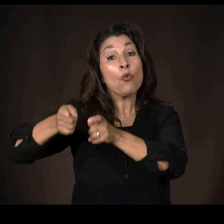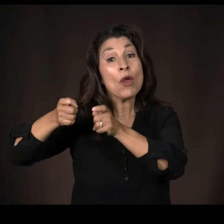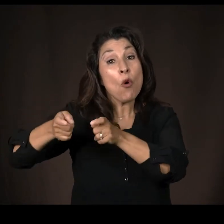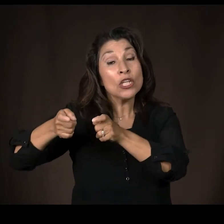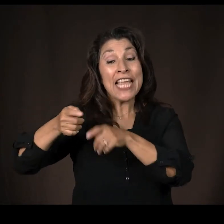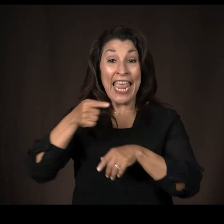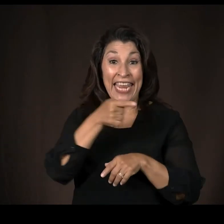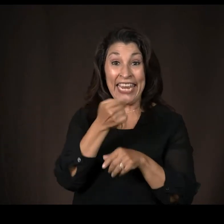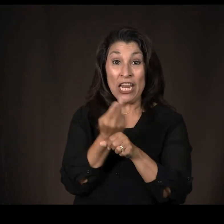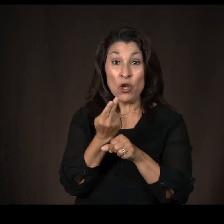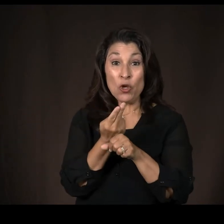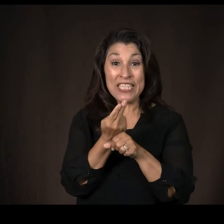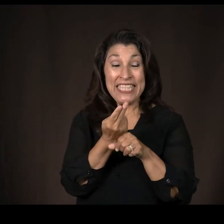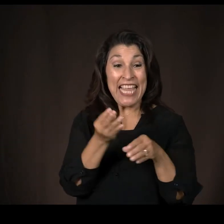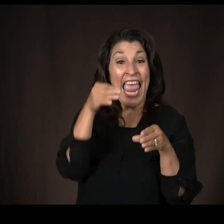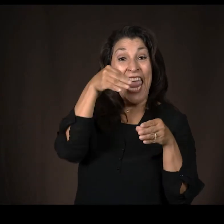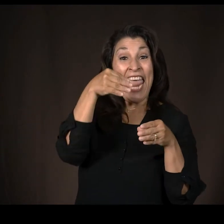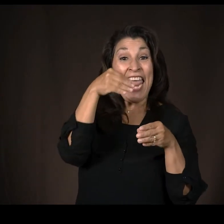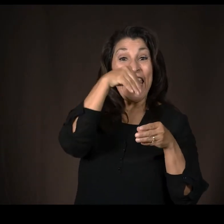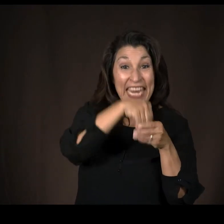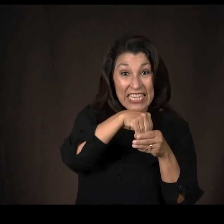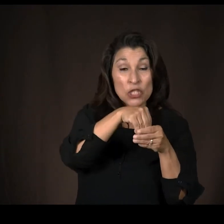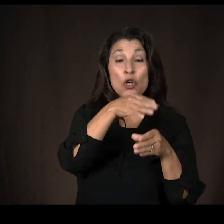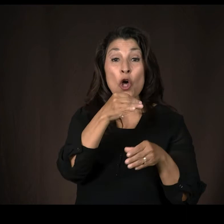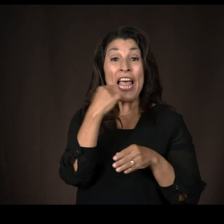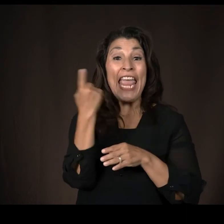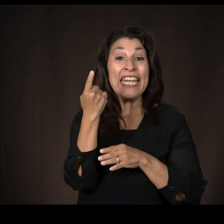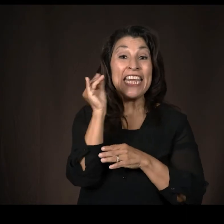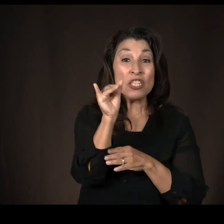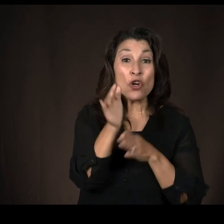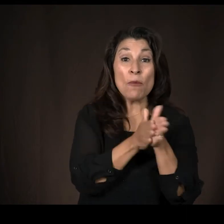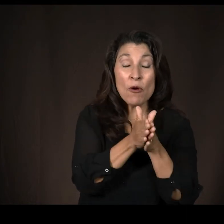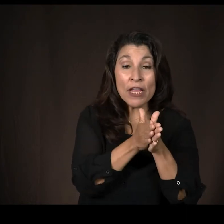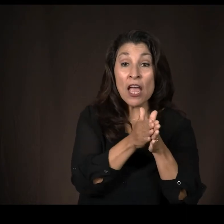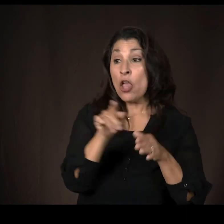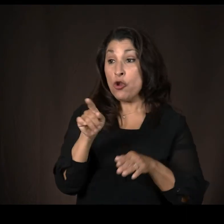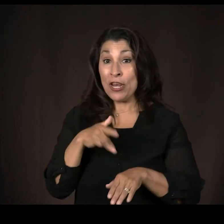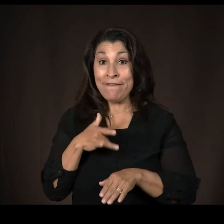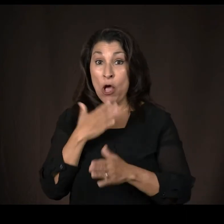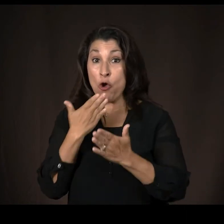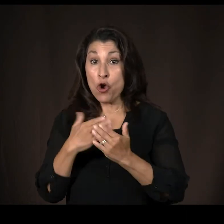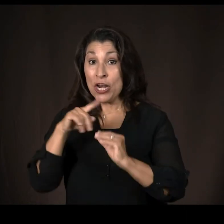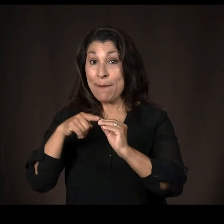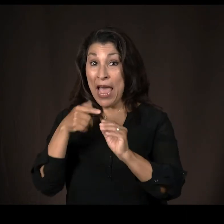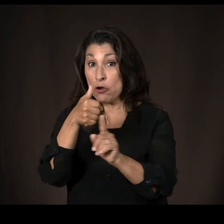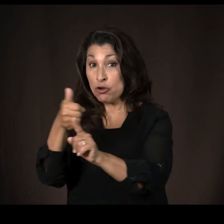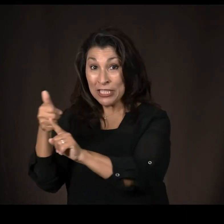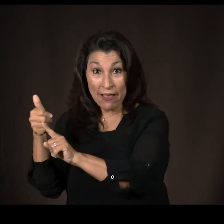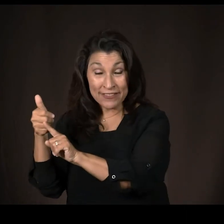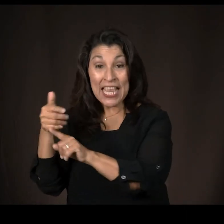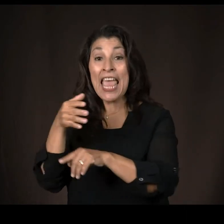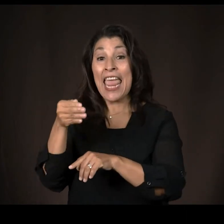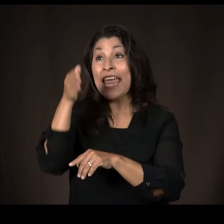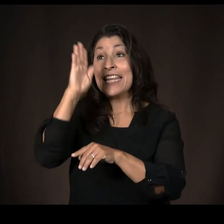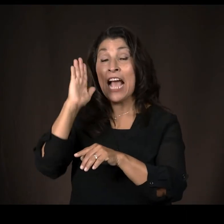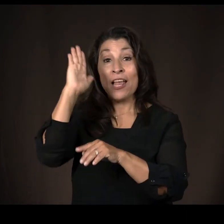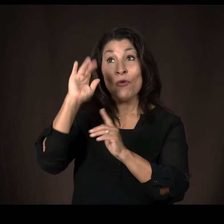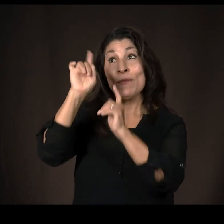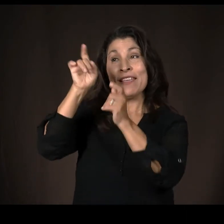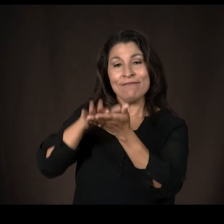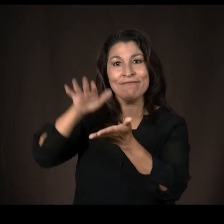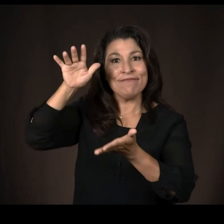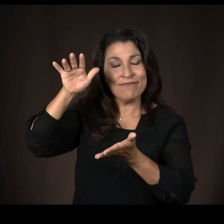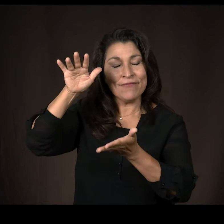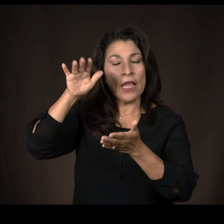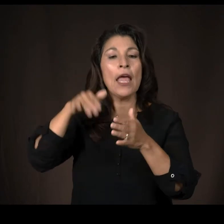uses internal and eternal motivation. You'll feel good about yourself and God will be glorified.